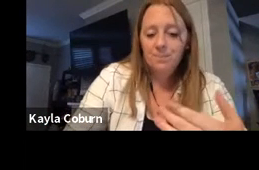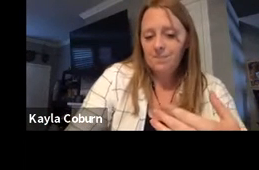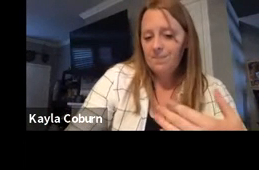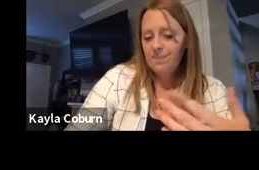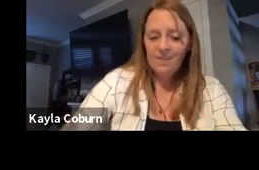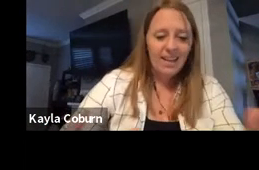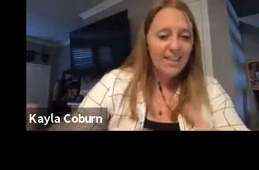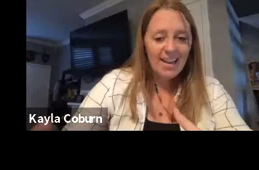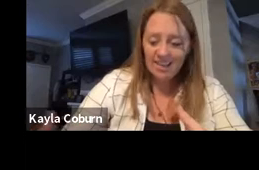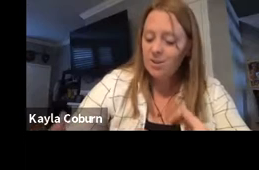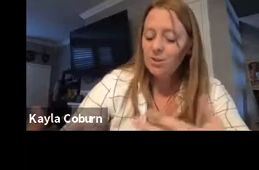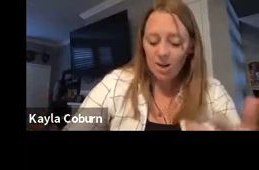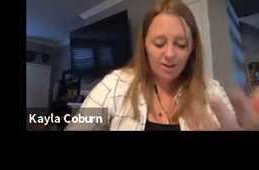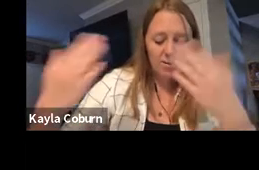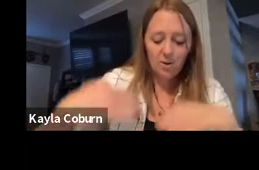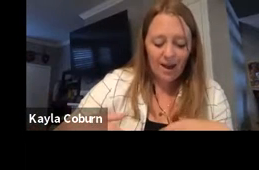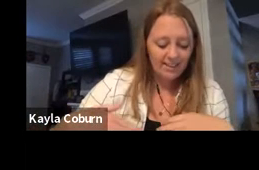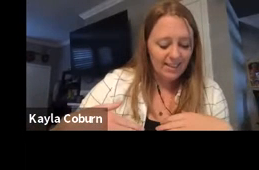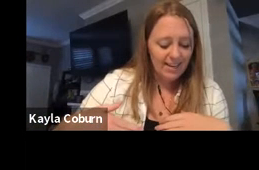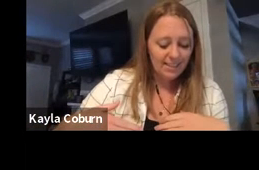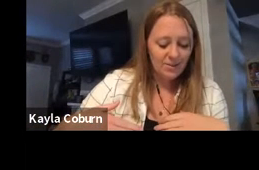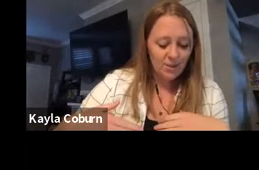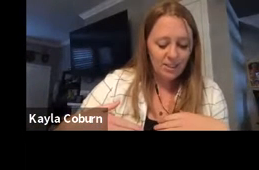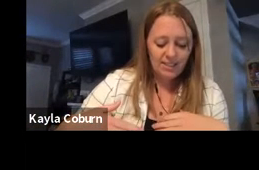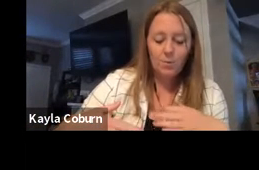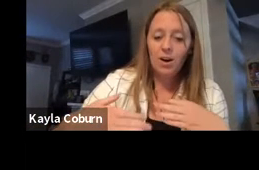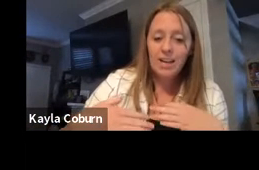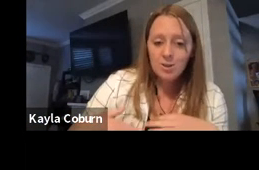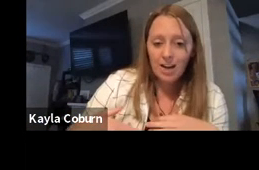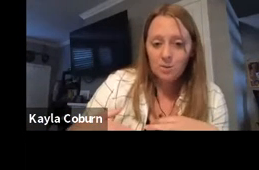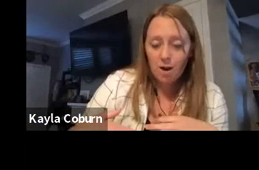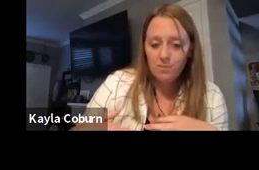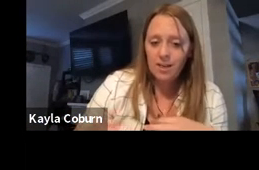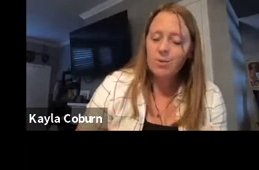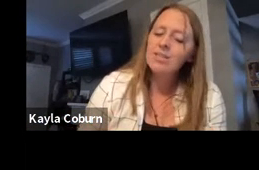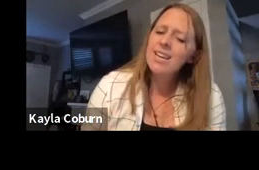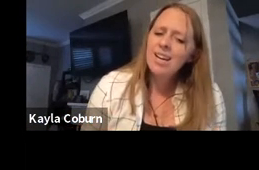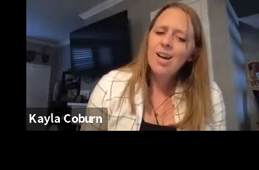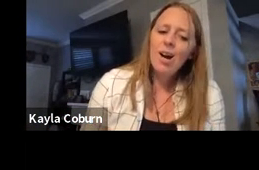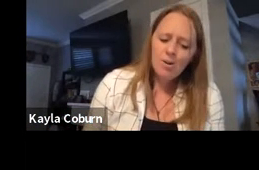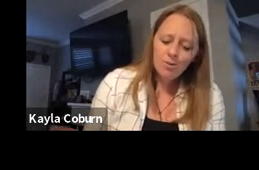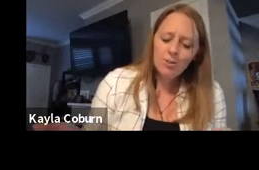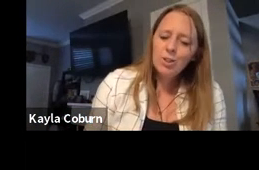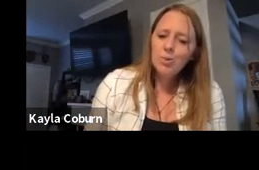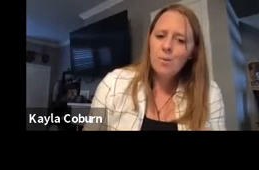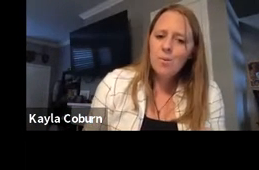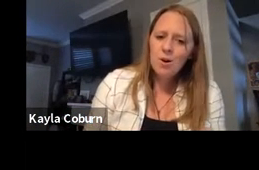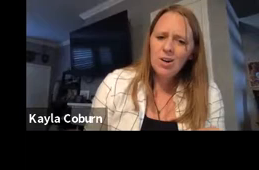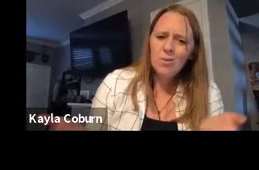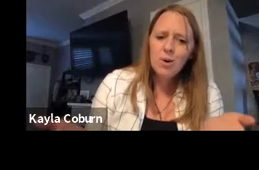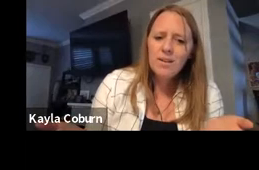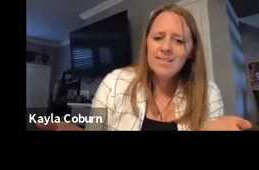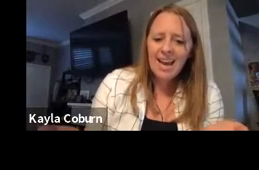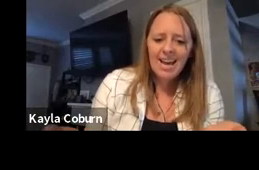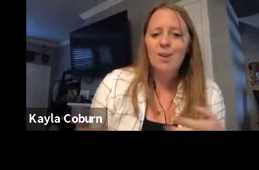um, then you start, go back to the next, which is more indirect prompting, where it's like, "Oh, do you want